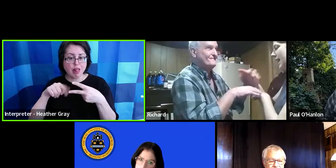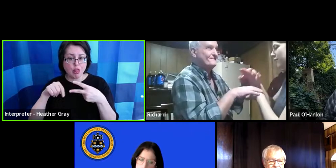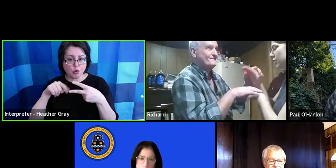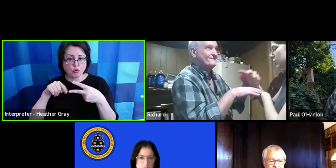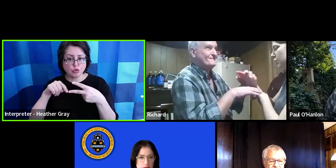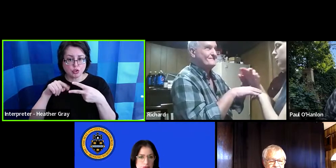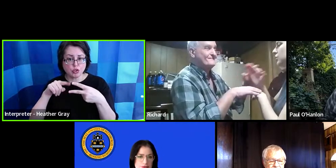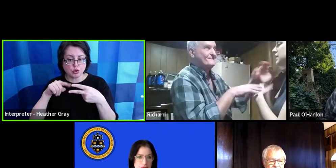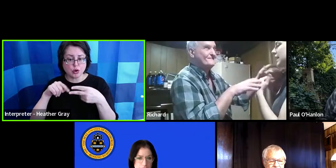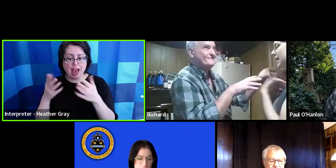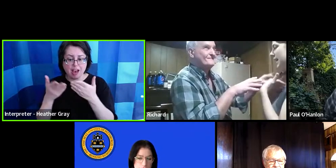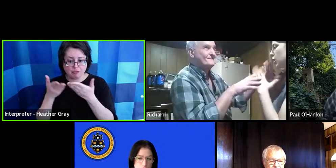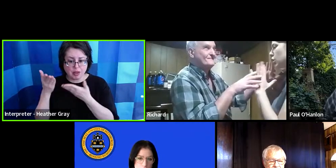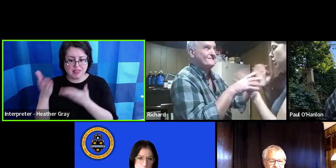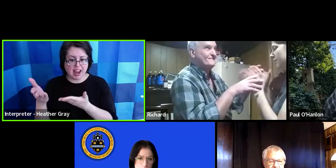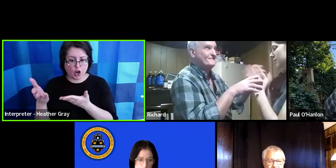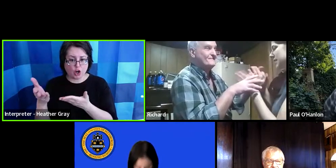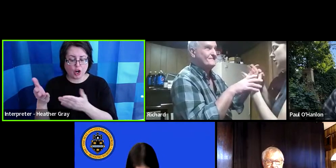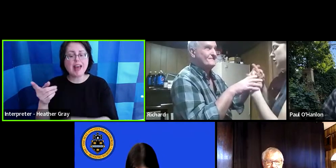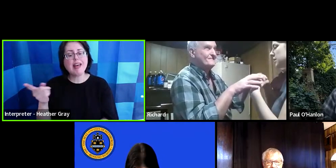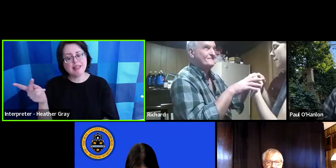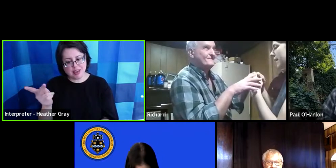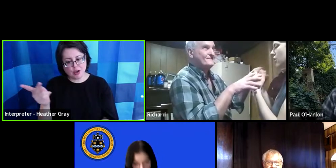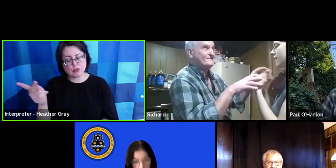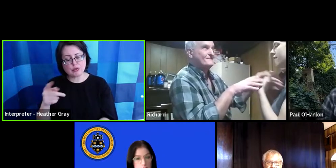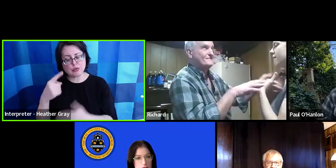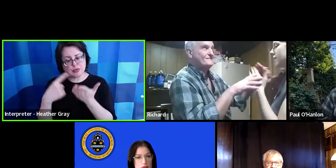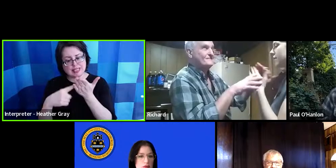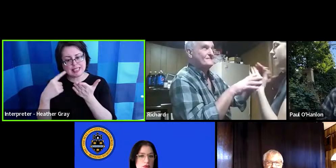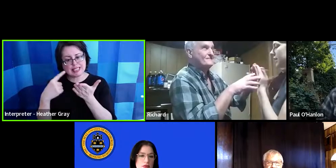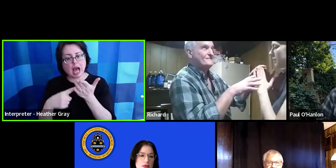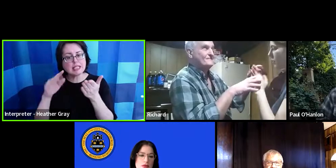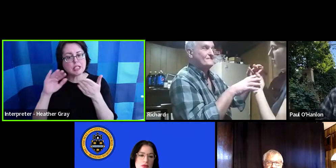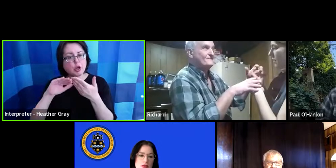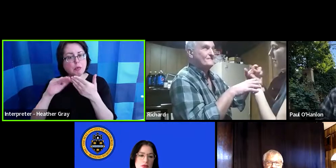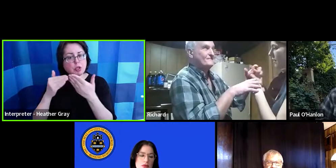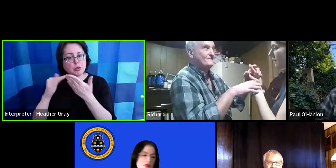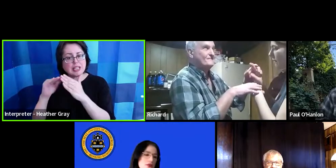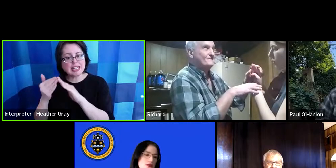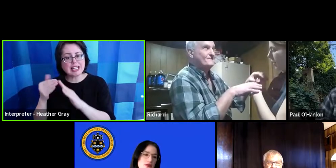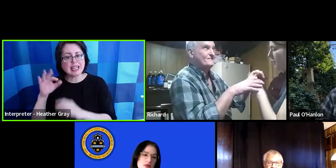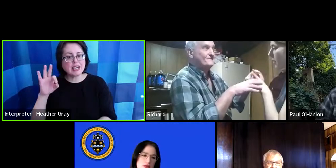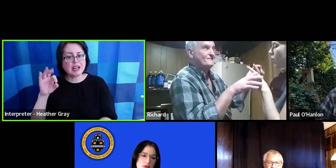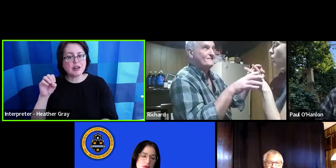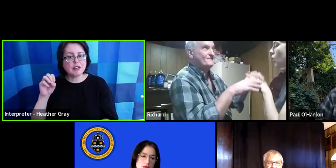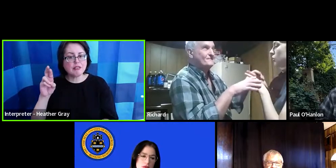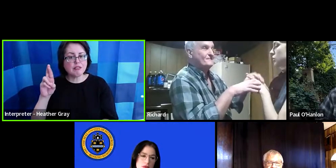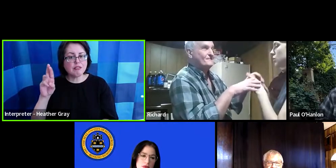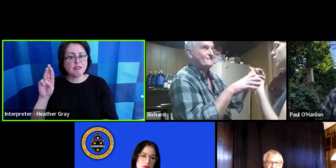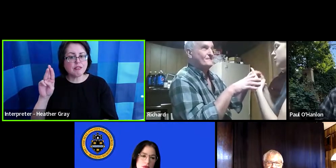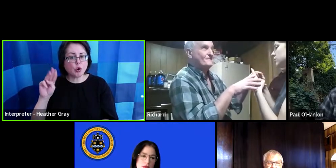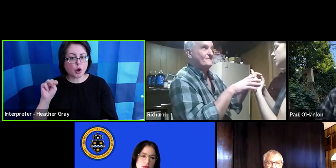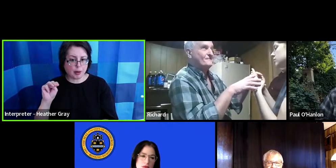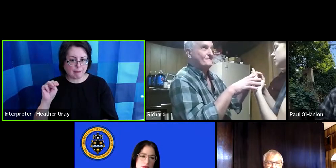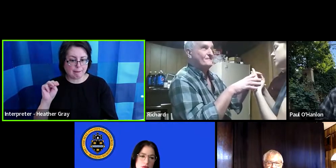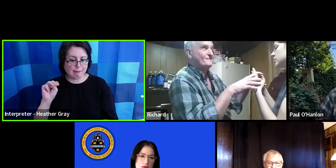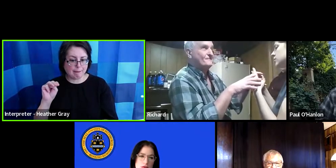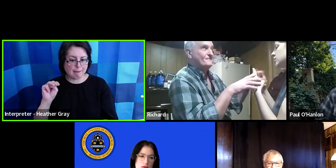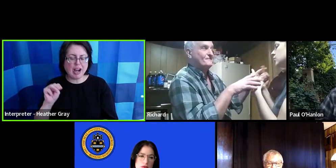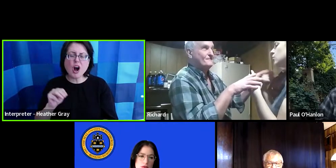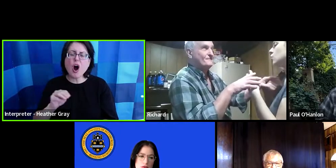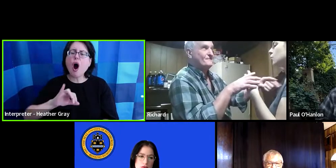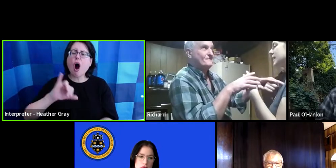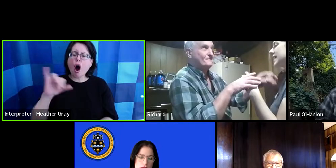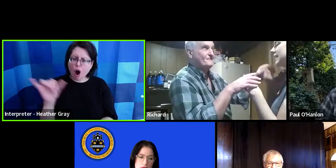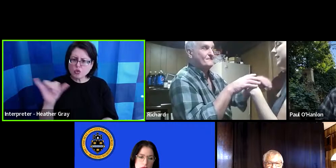having those conversations about that community forum. But the other thing that came out of that meeting is that we need